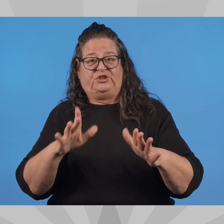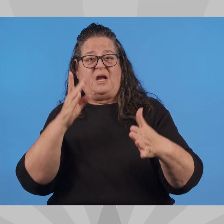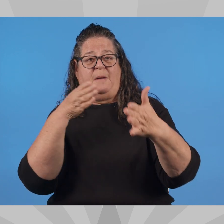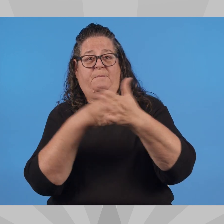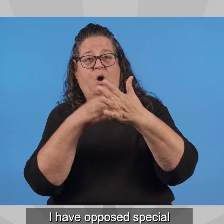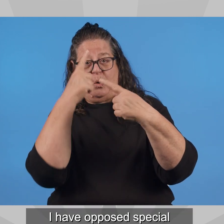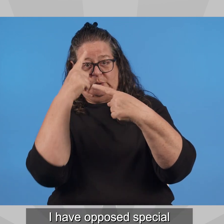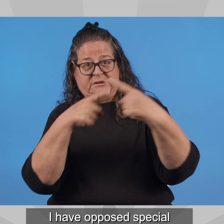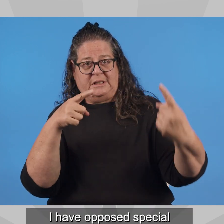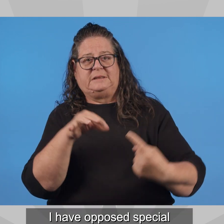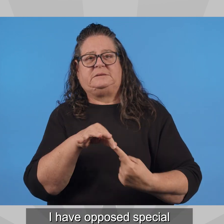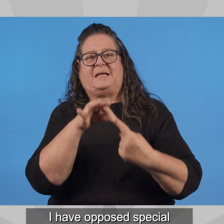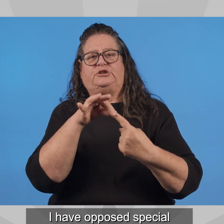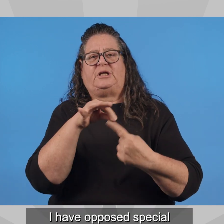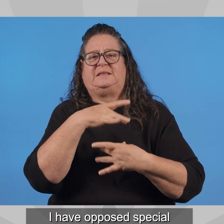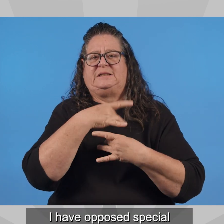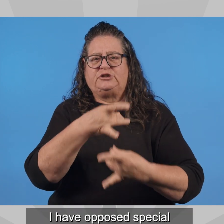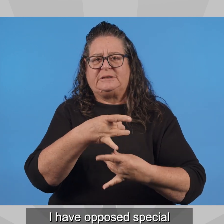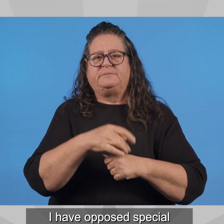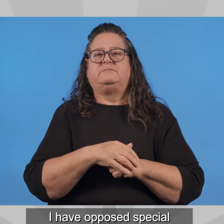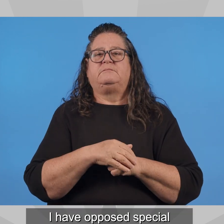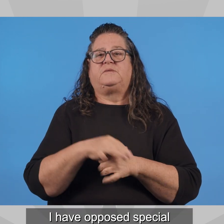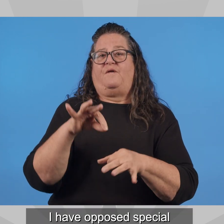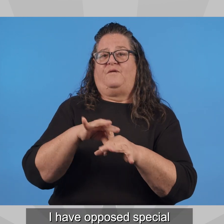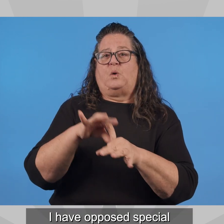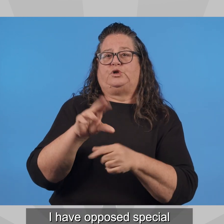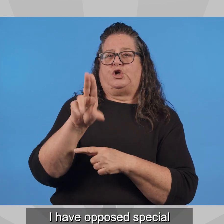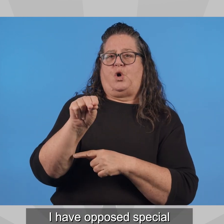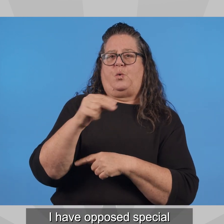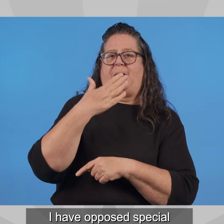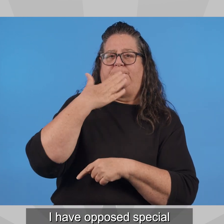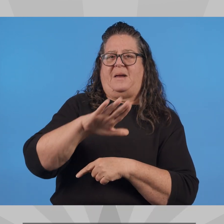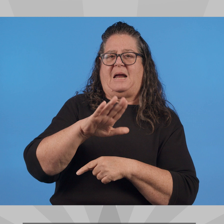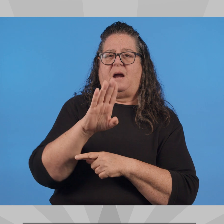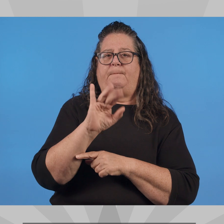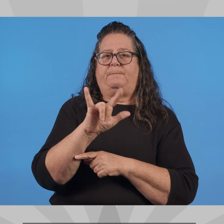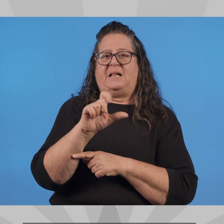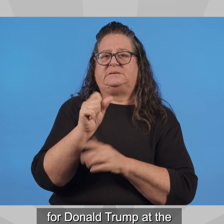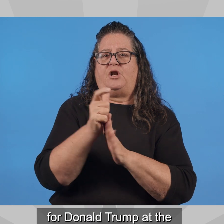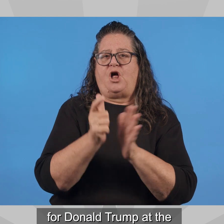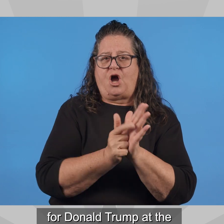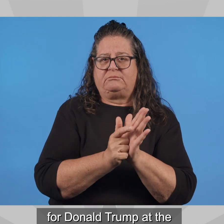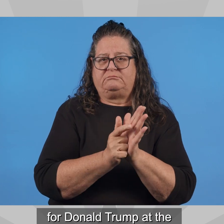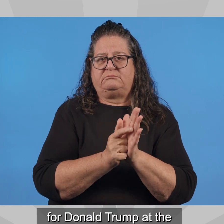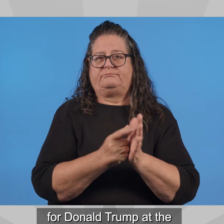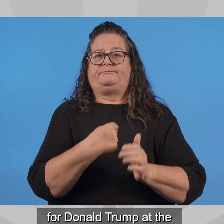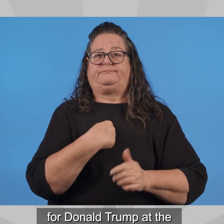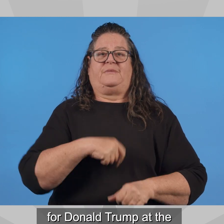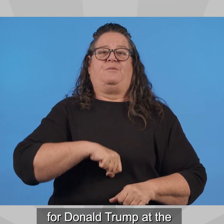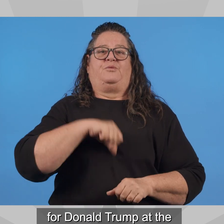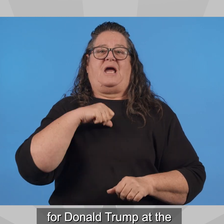I have opposed special interests, voted no on bad bills, and was proud to be a delegate for Donald Trump at